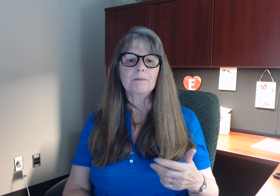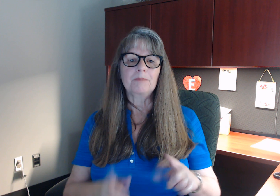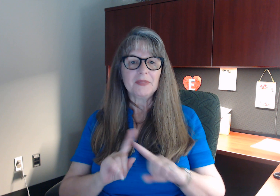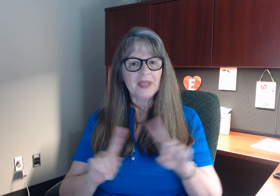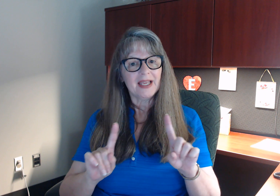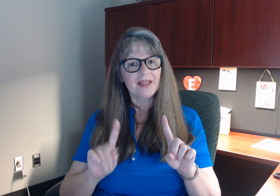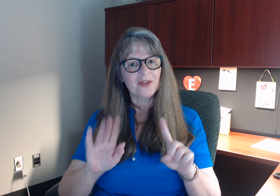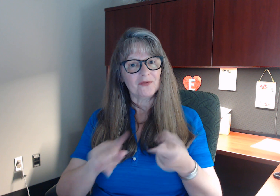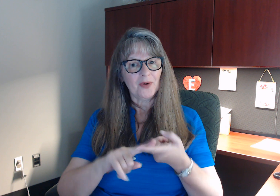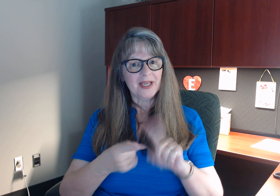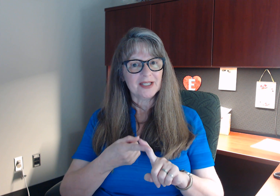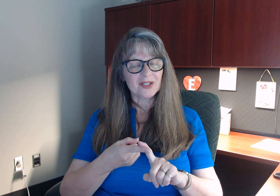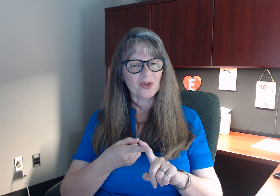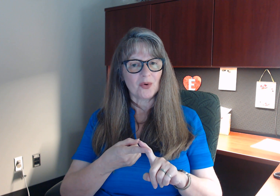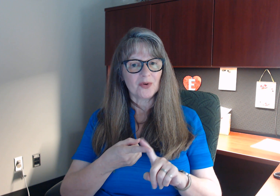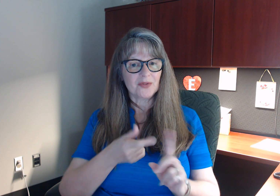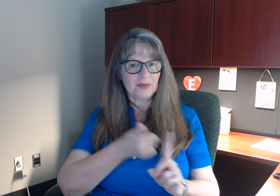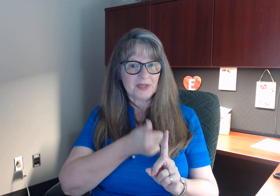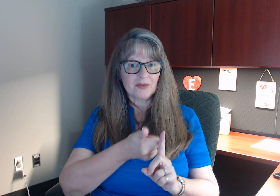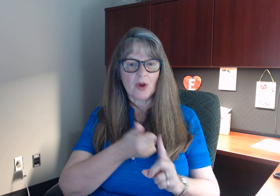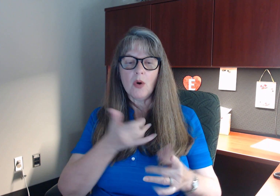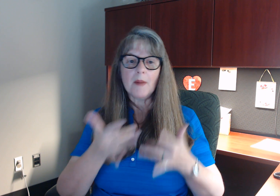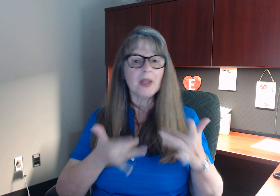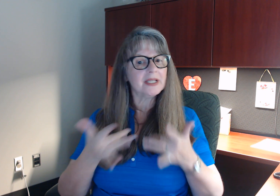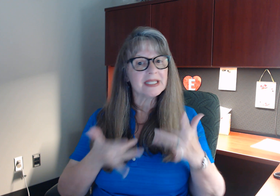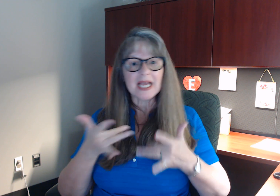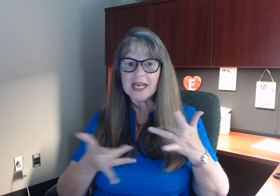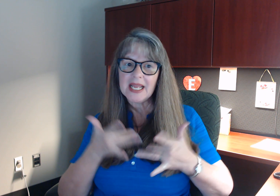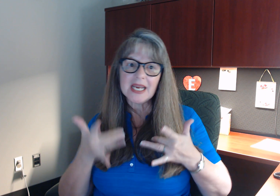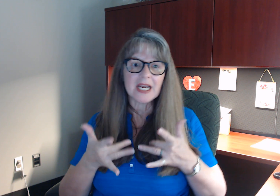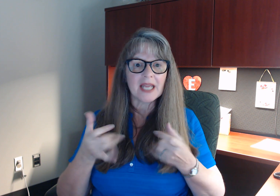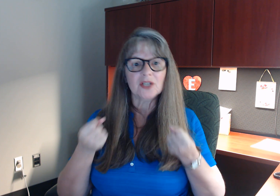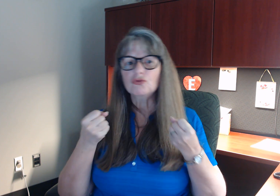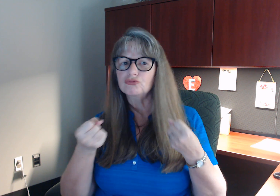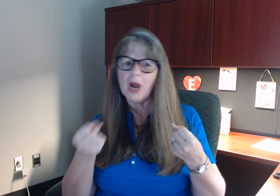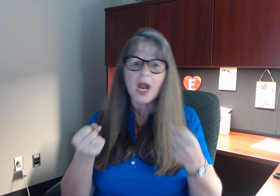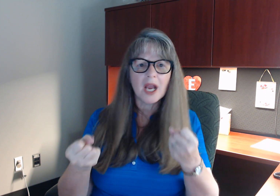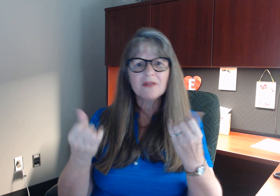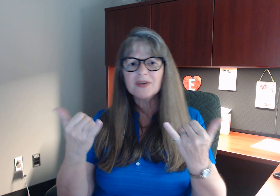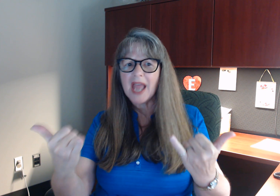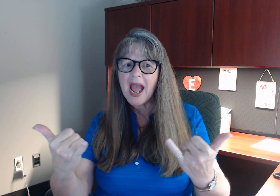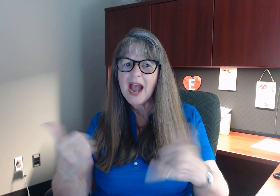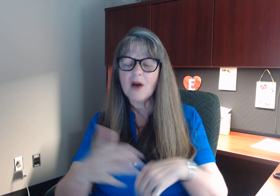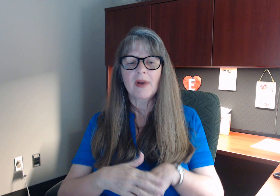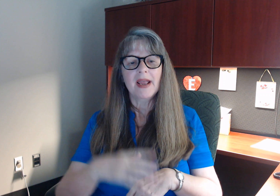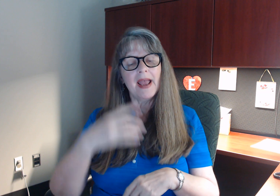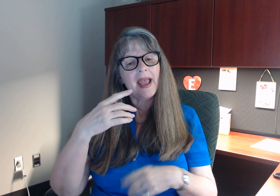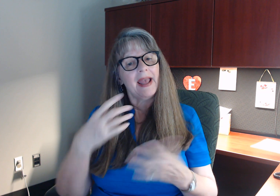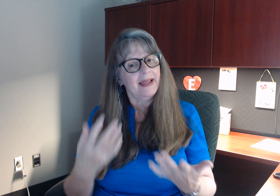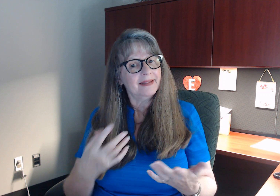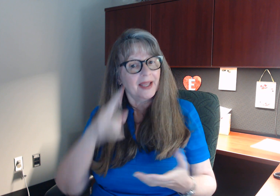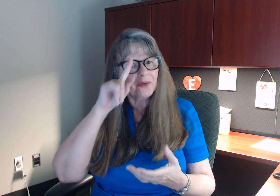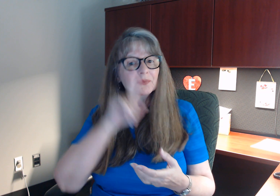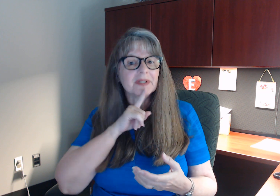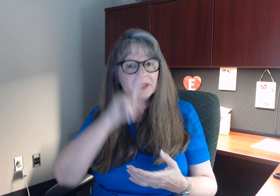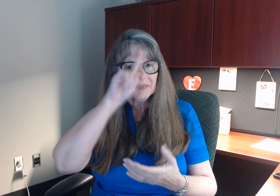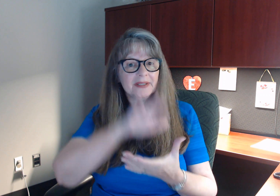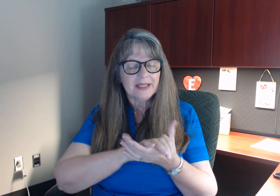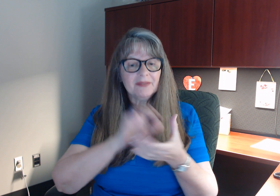But then the friends or themselves, oh, I'm all excited, I can drive now. And they really believe that